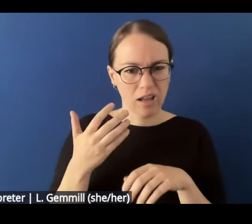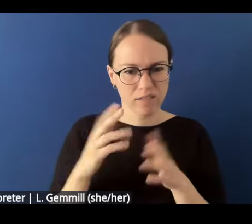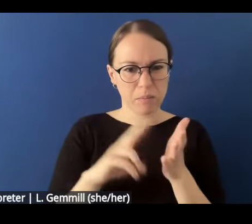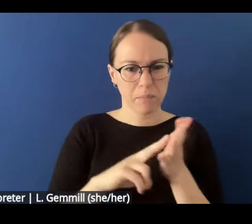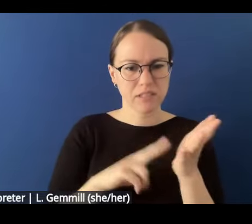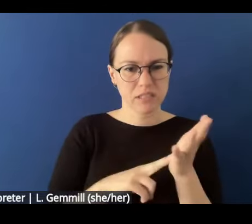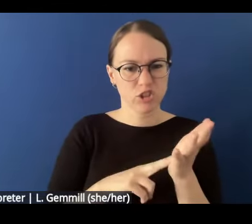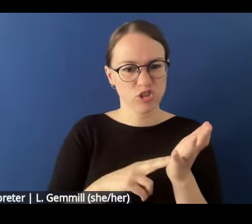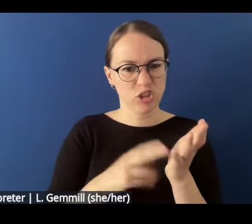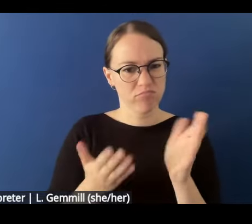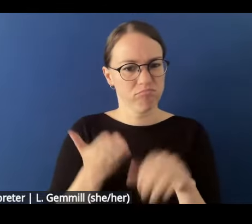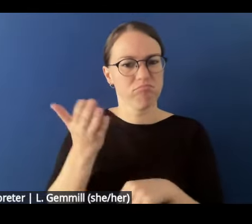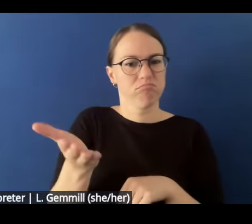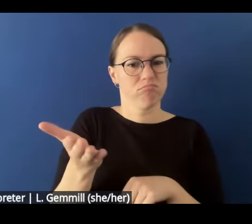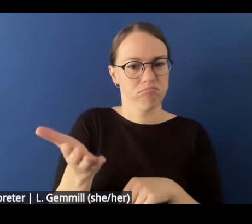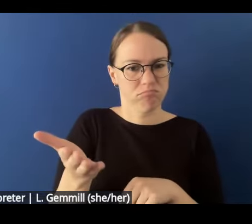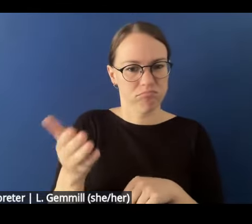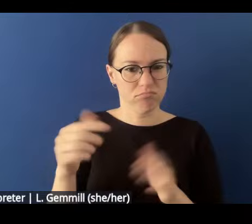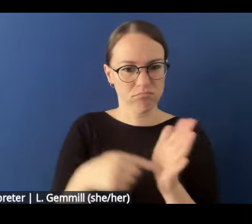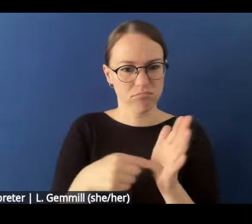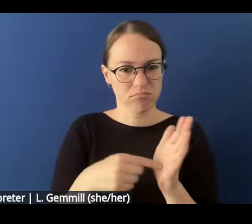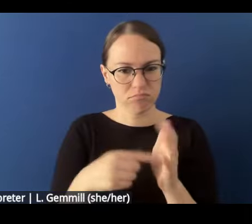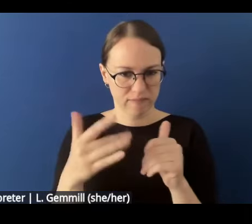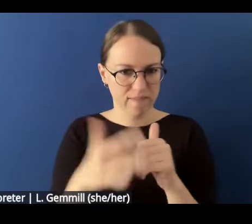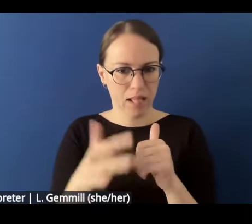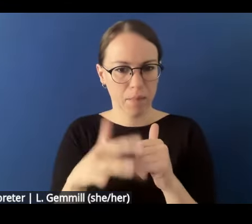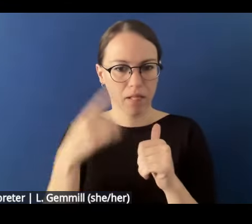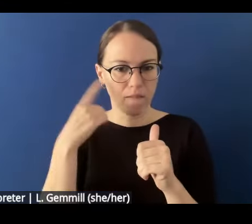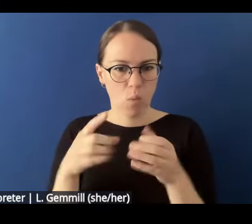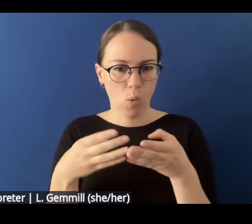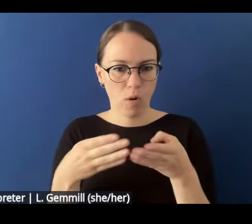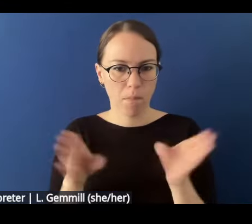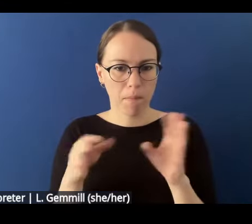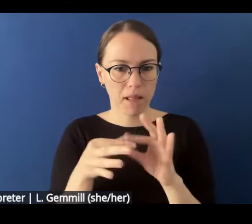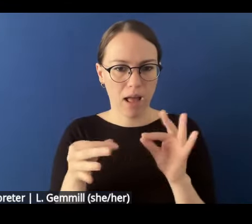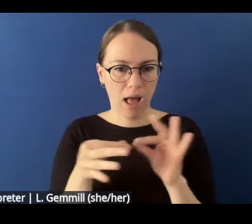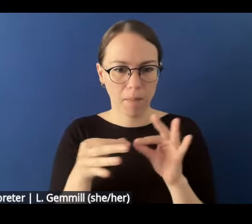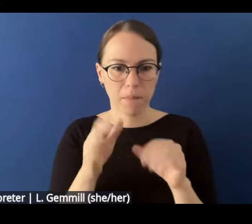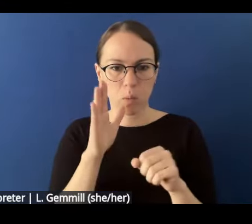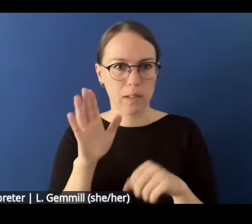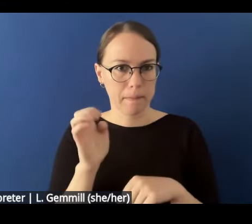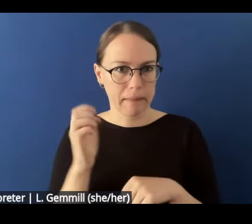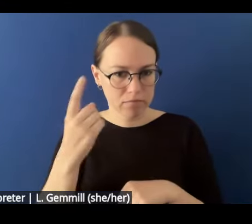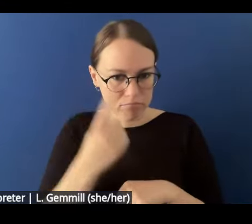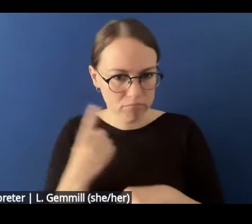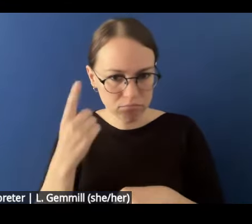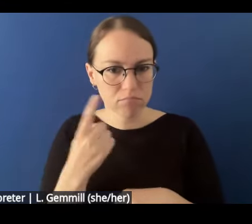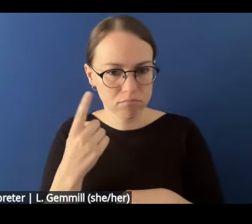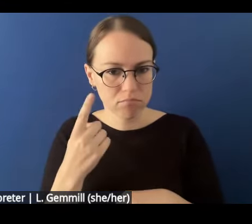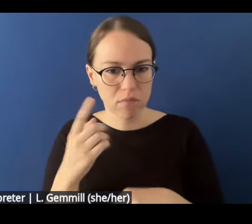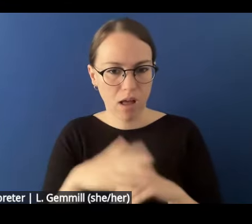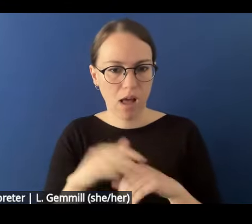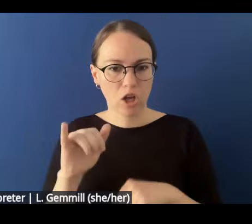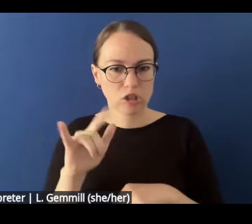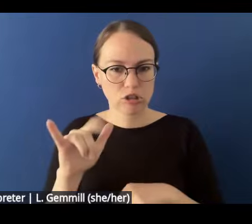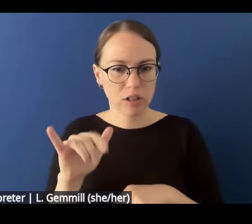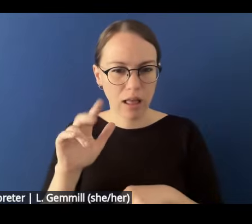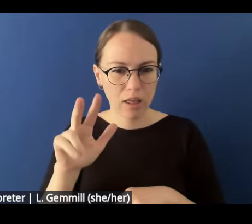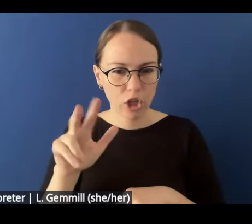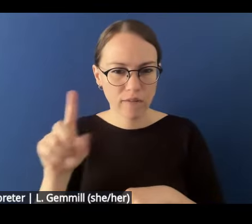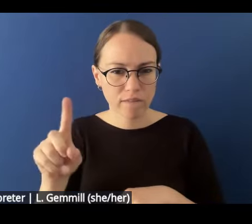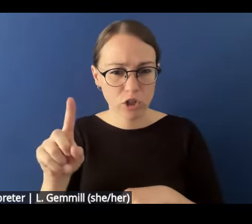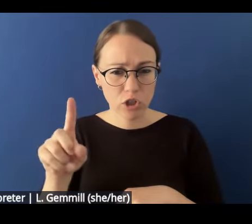comment and it's being considered on July 31st. Are you saying you do not want that? Are you